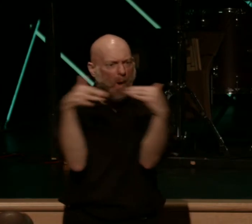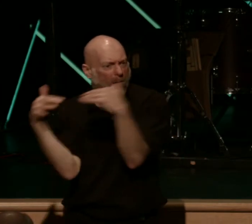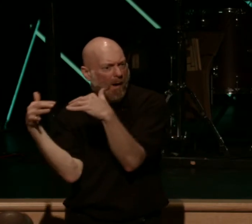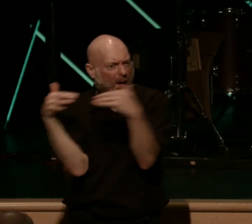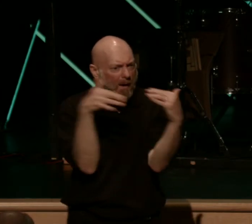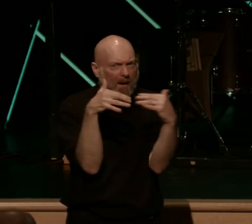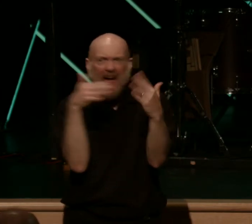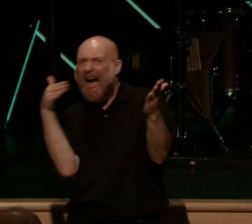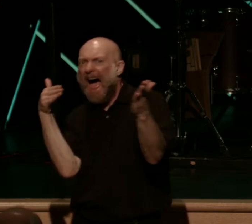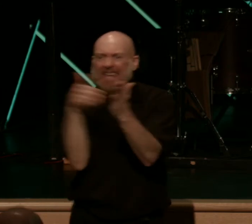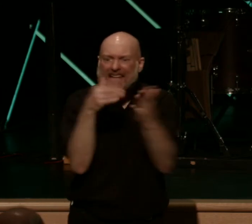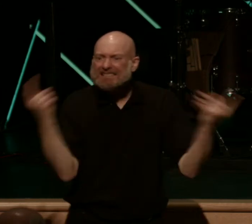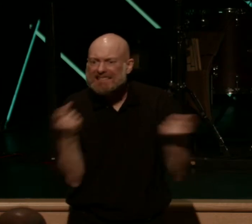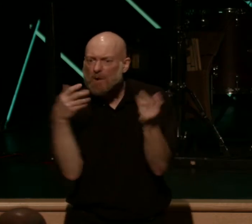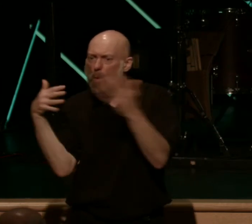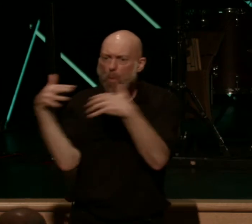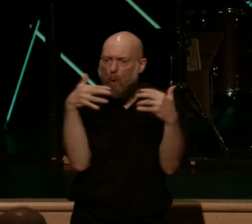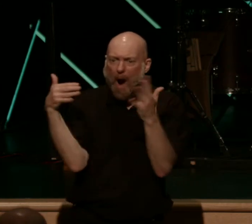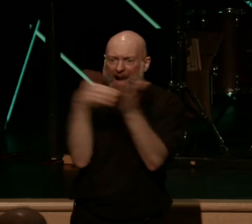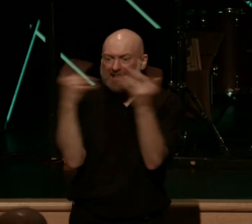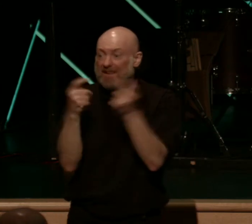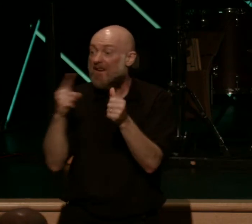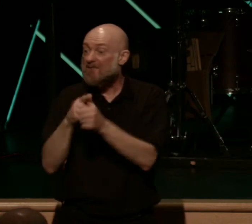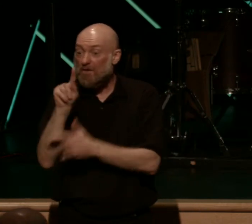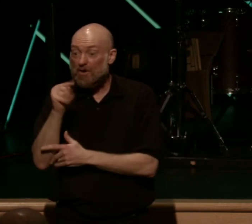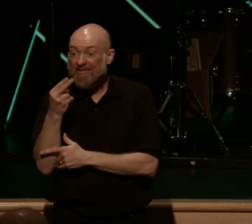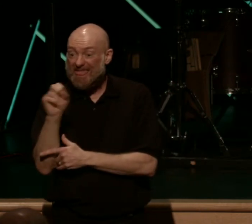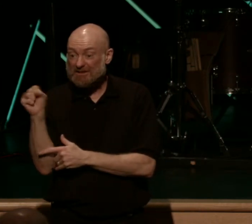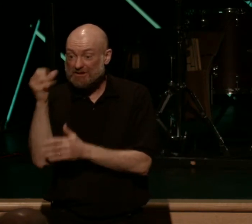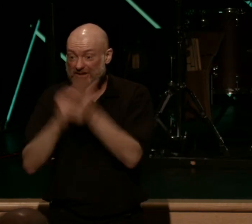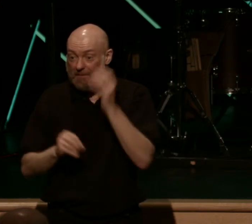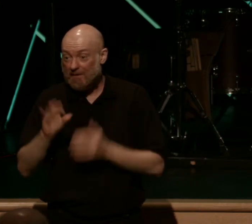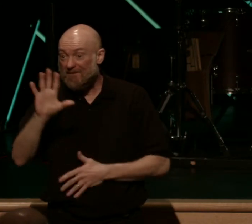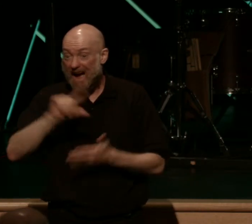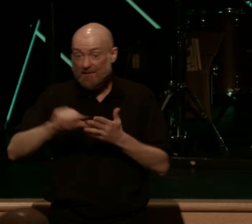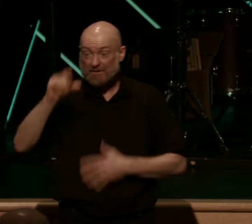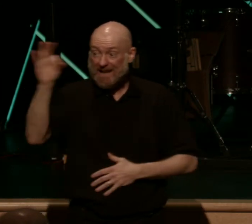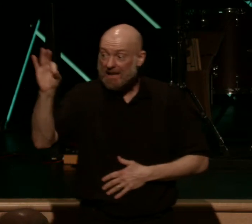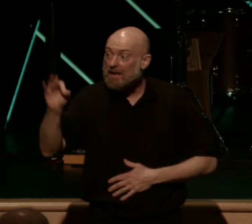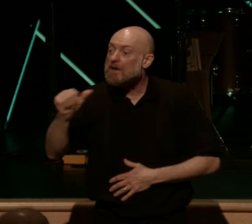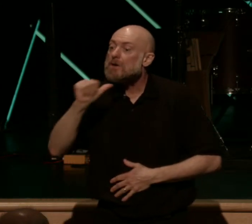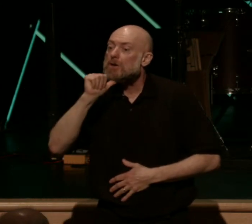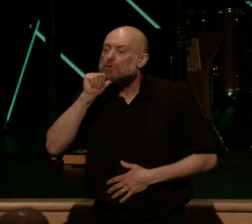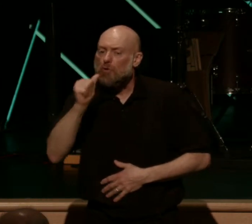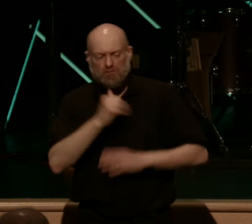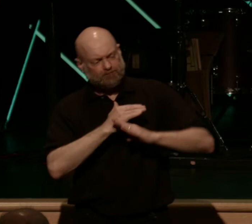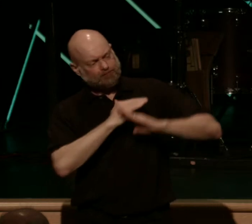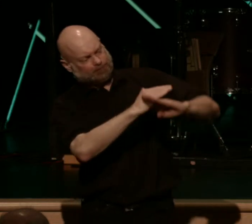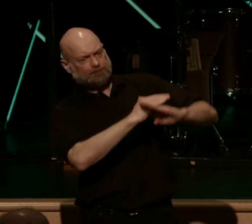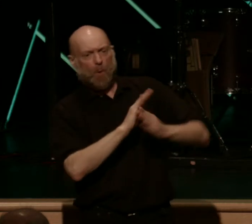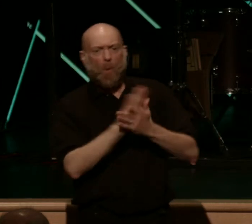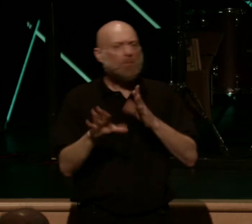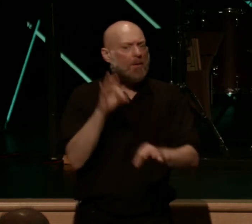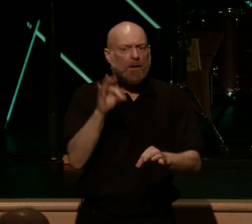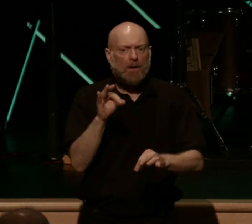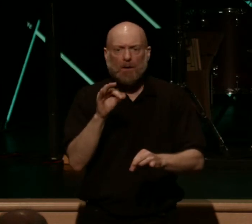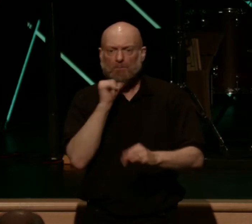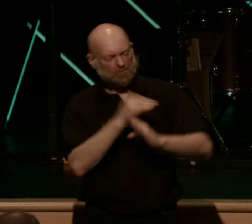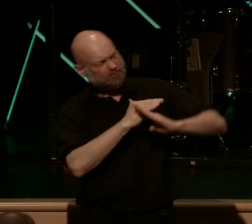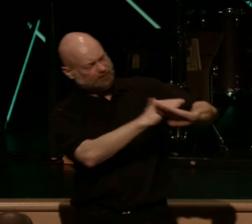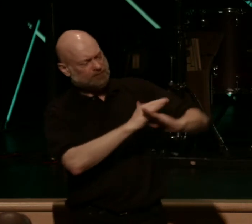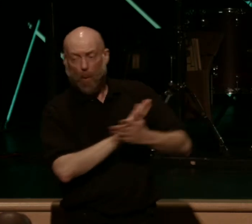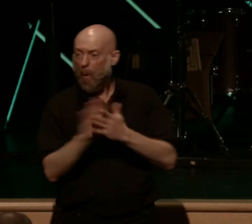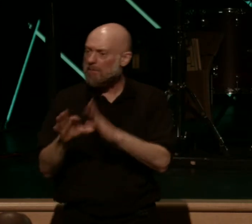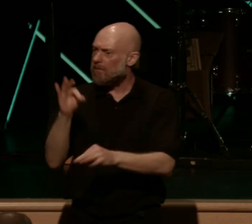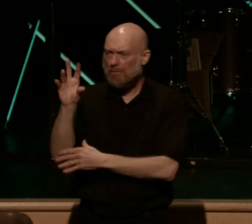war against sin. 1 Thessalonians 5:19 says, "Do not quench the Spirit." Do not